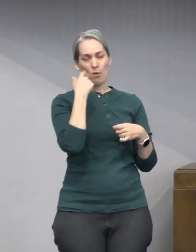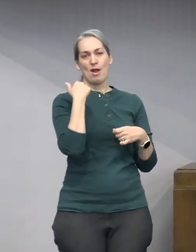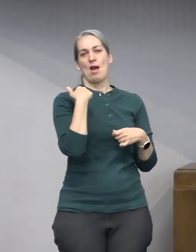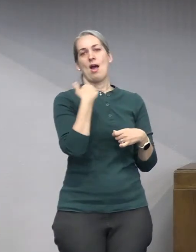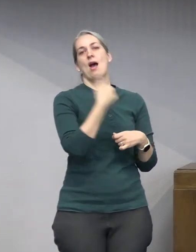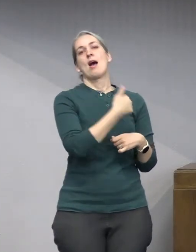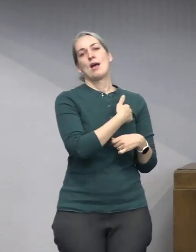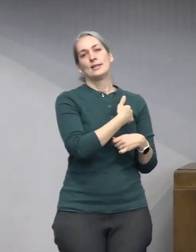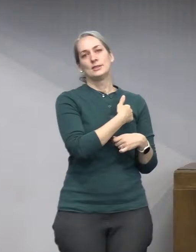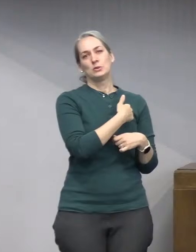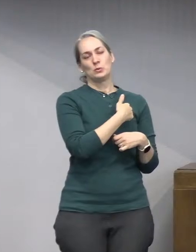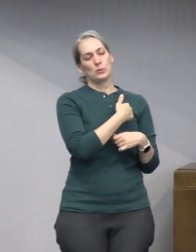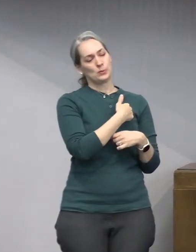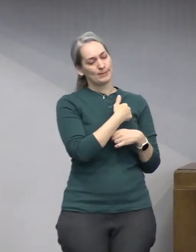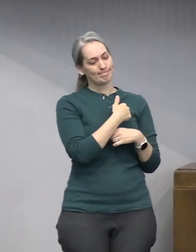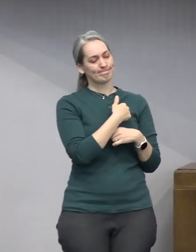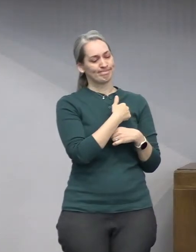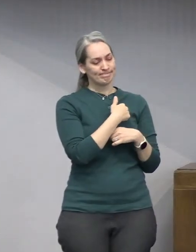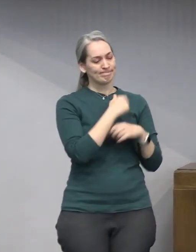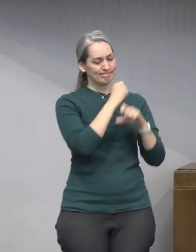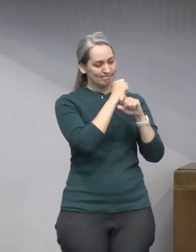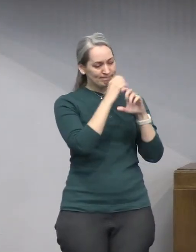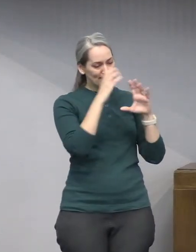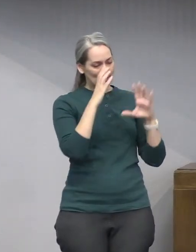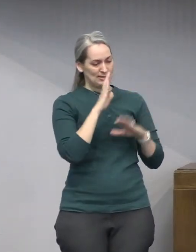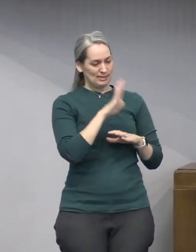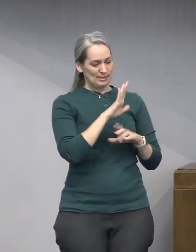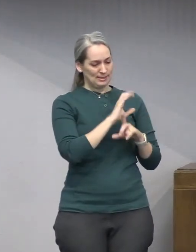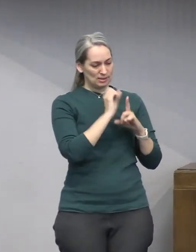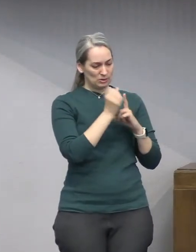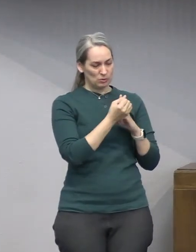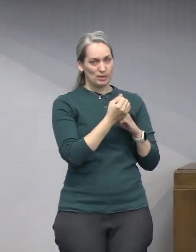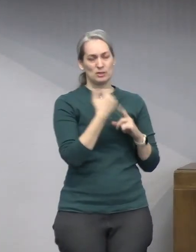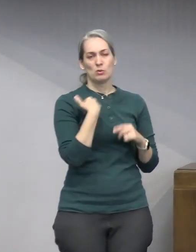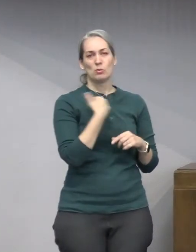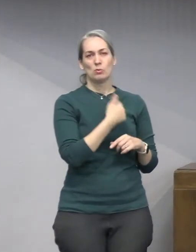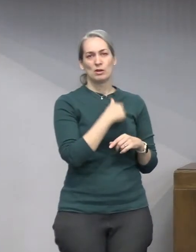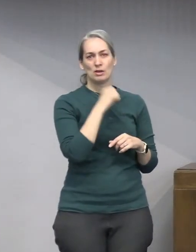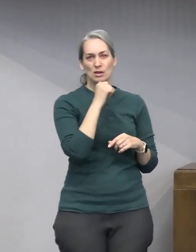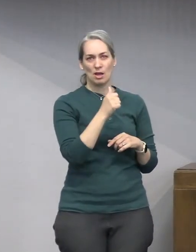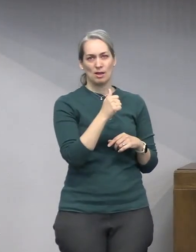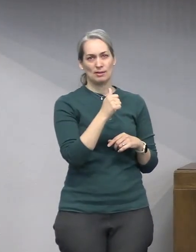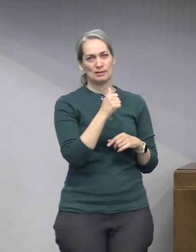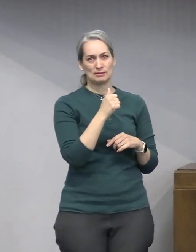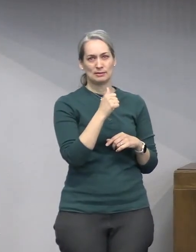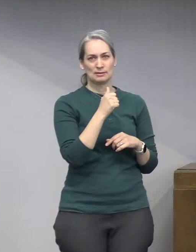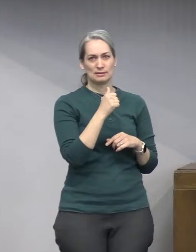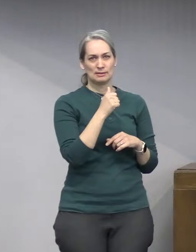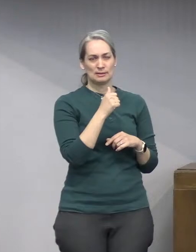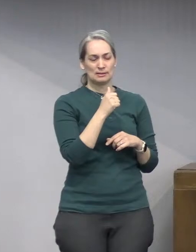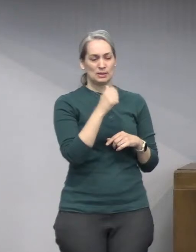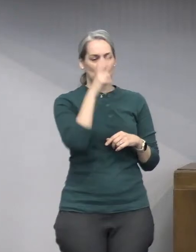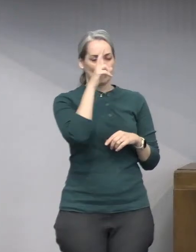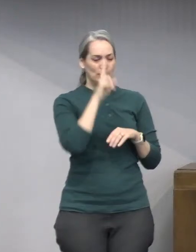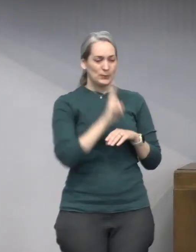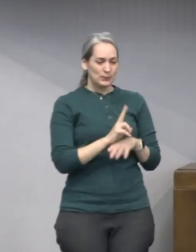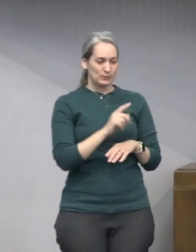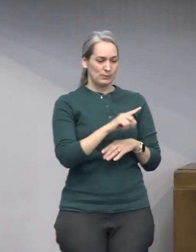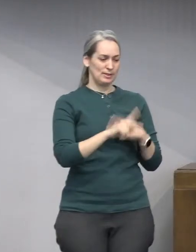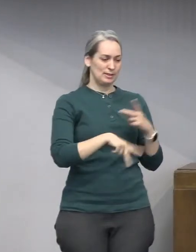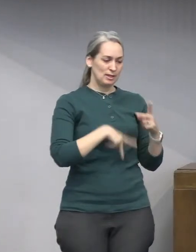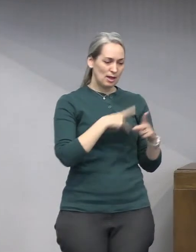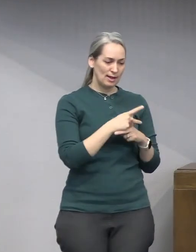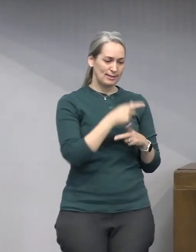to kind of step into his shoes. I mean, after all, we're not subject to this type of suffering and affliction. We're